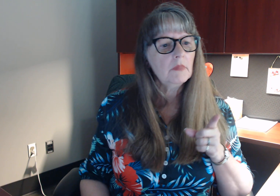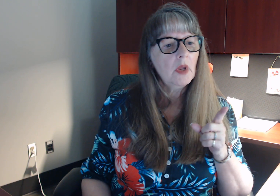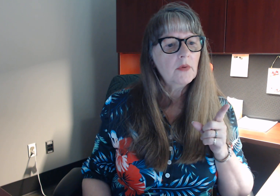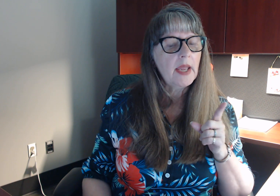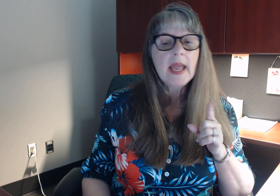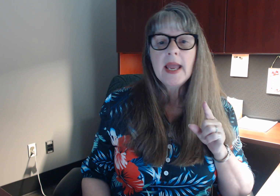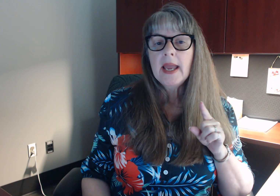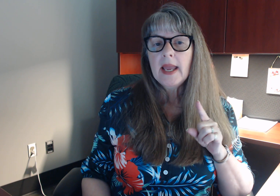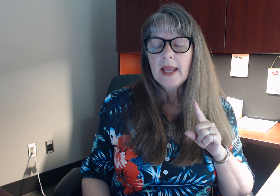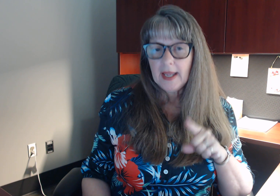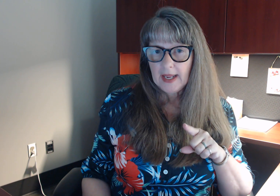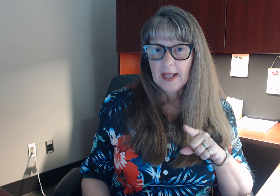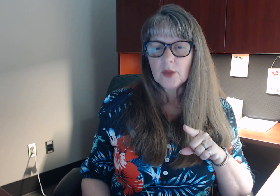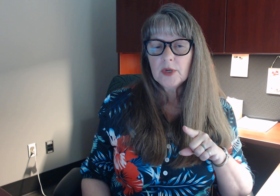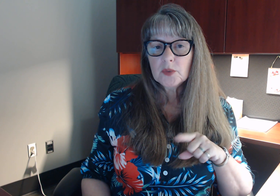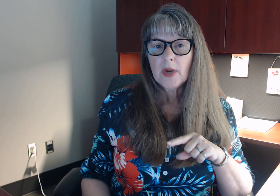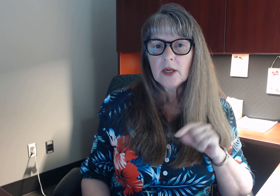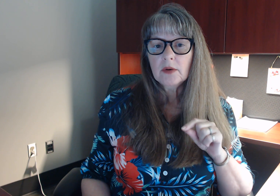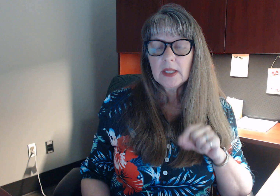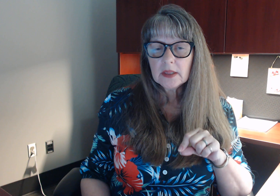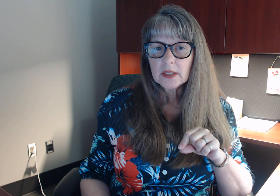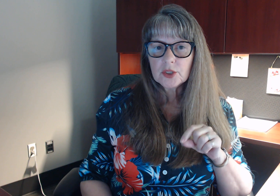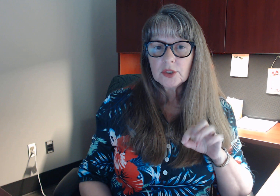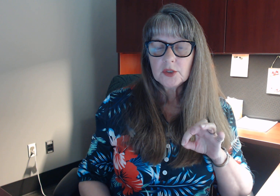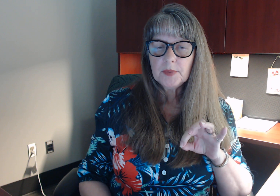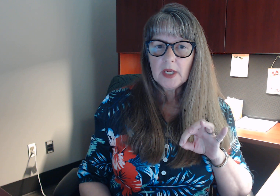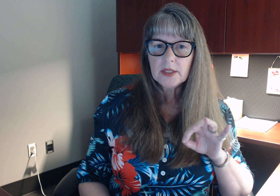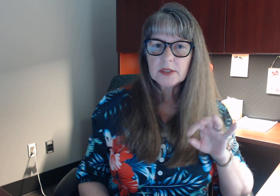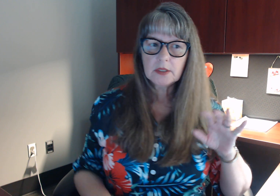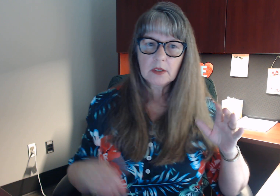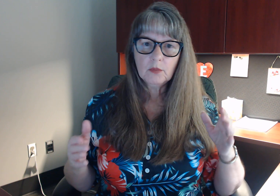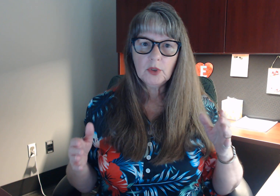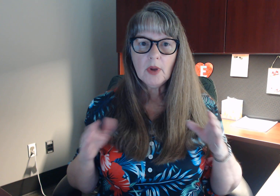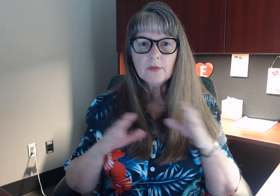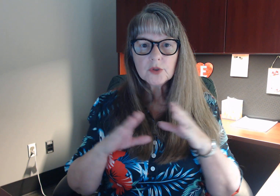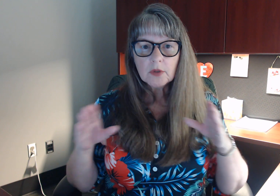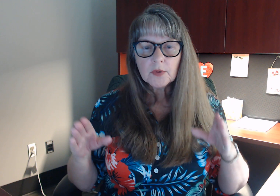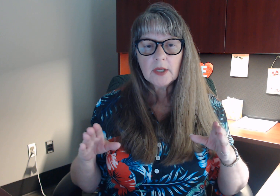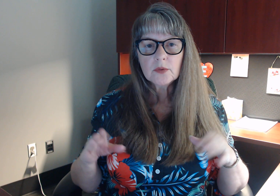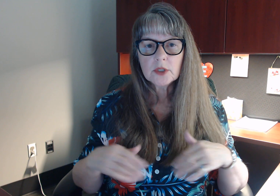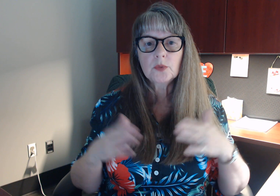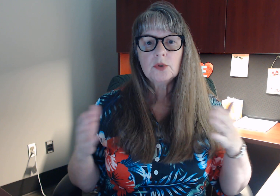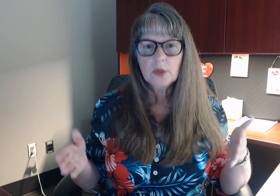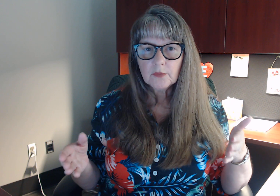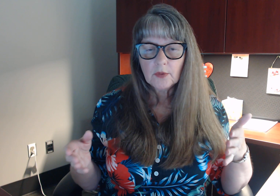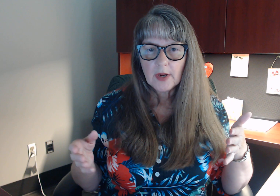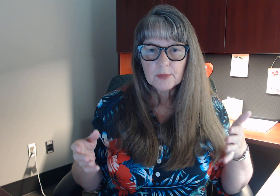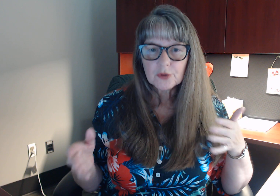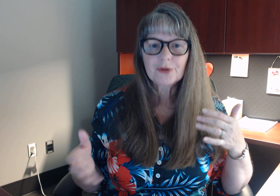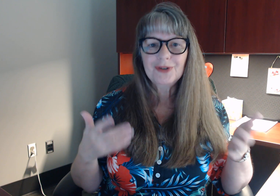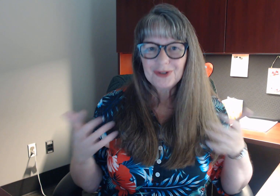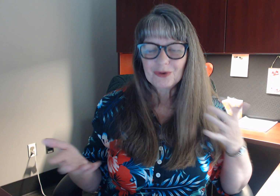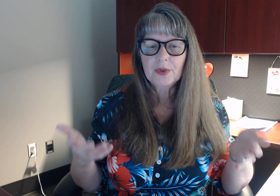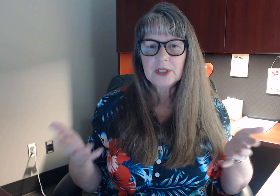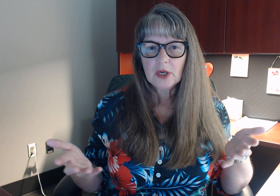Okay. And the reason why I go to English is because when you have two different languages with two different grammars, you're going to go